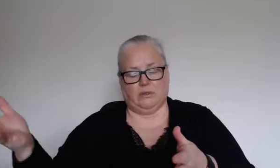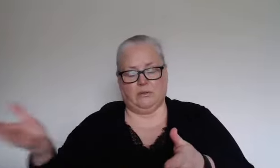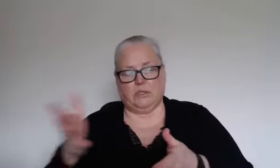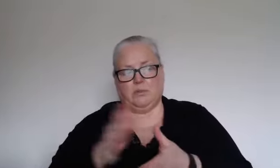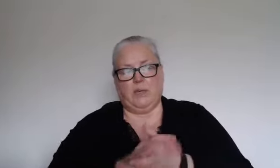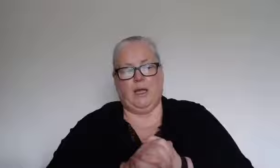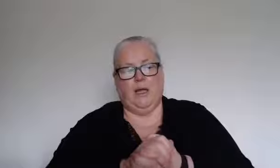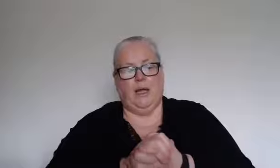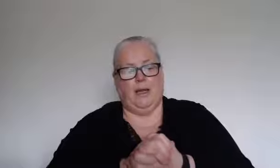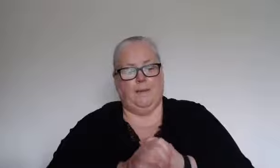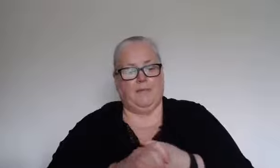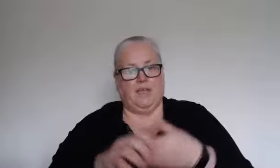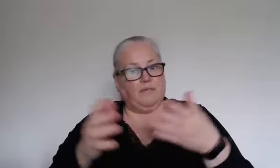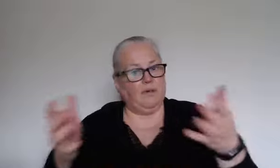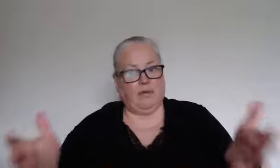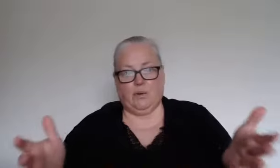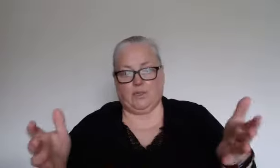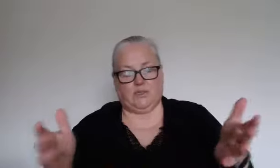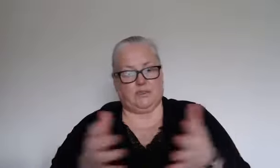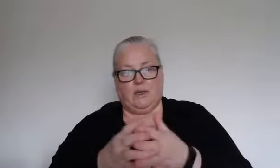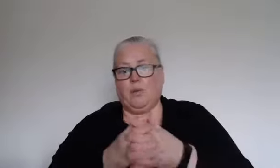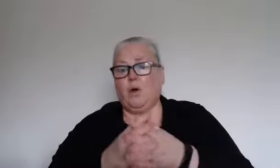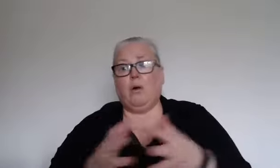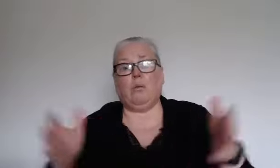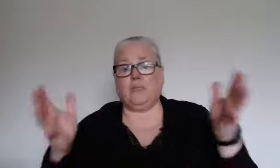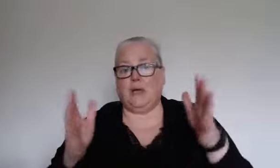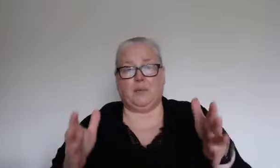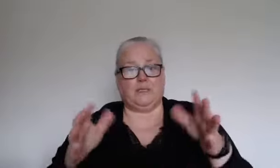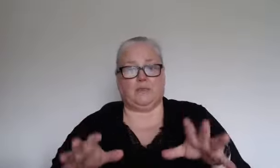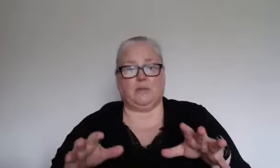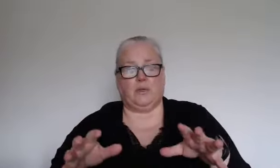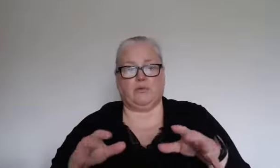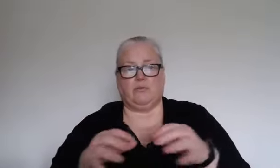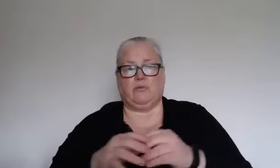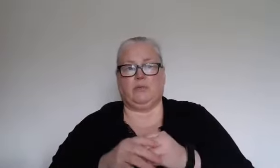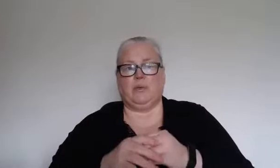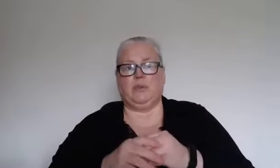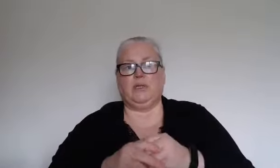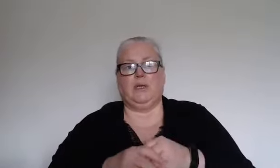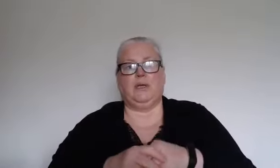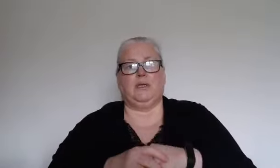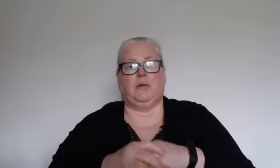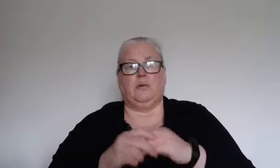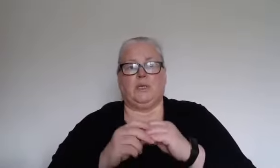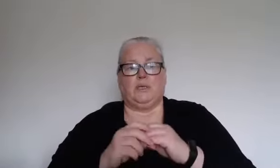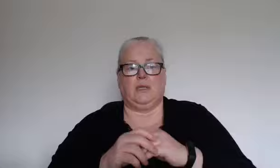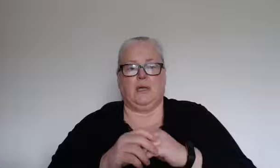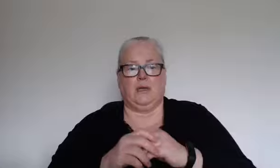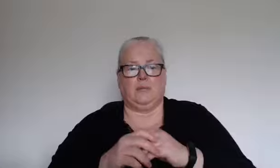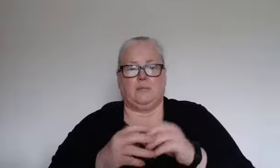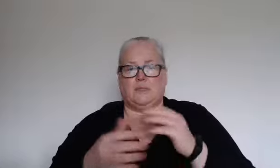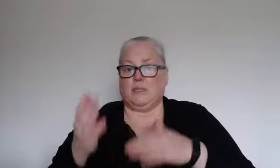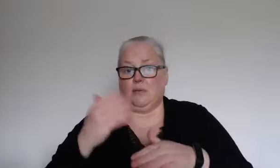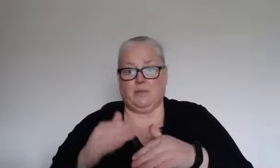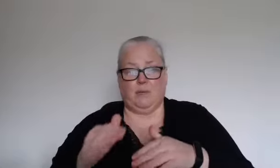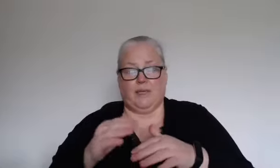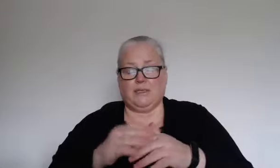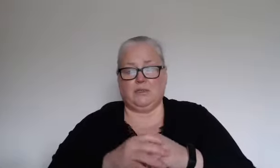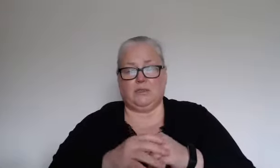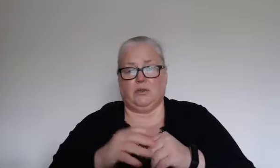YouTube. If you have any questions, I am always happy to answer questions from people. You can send me a message, or you